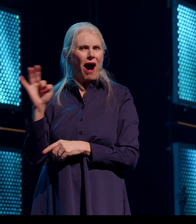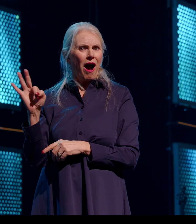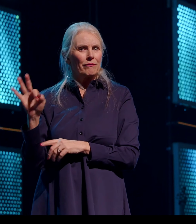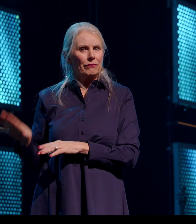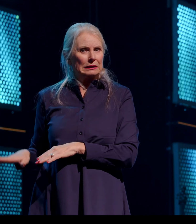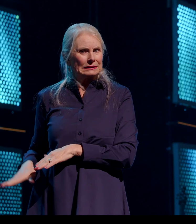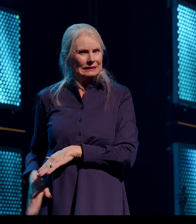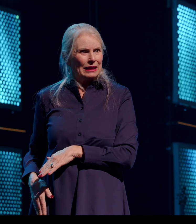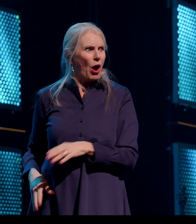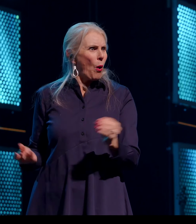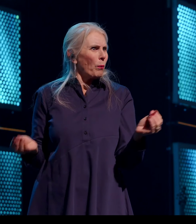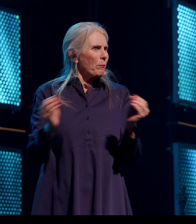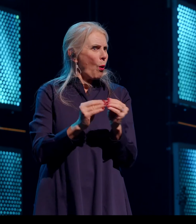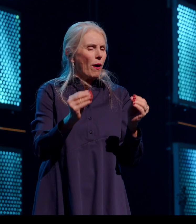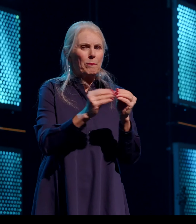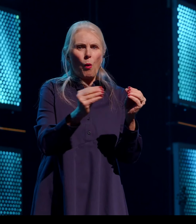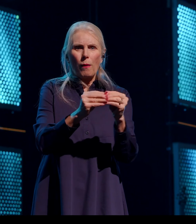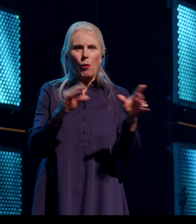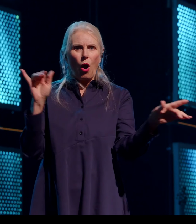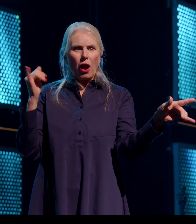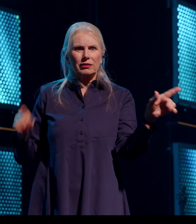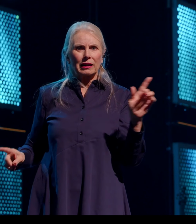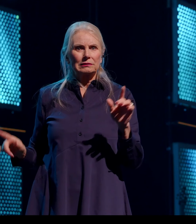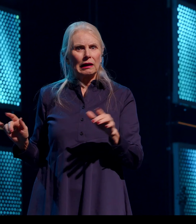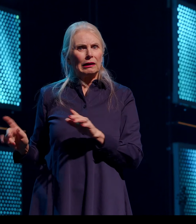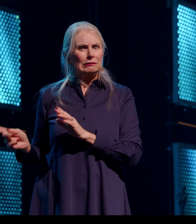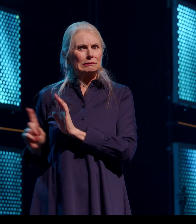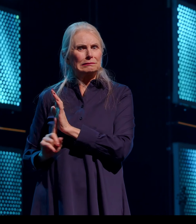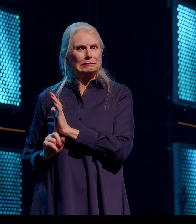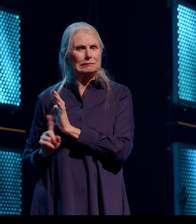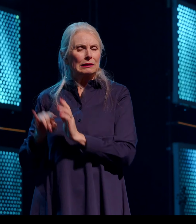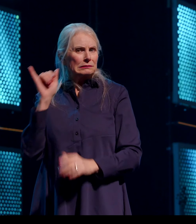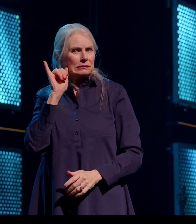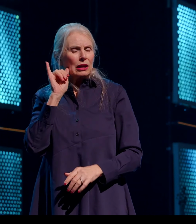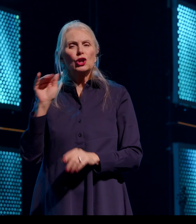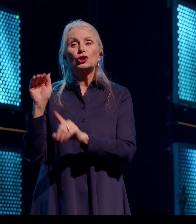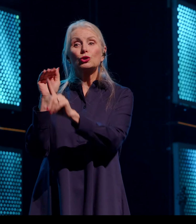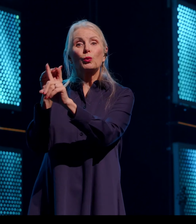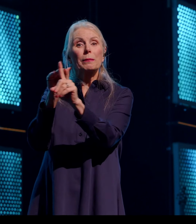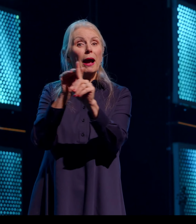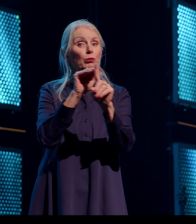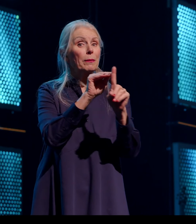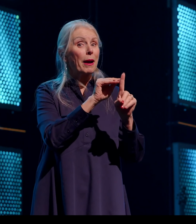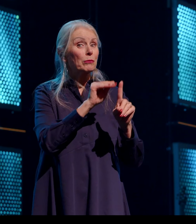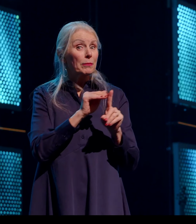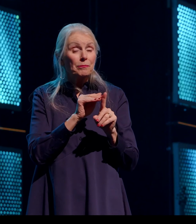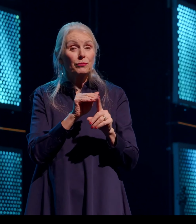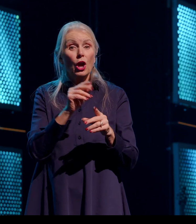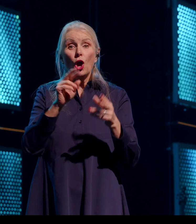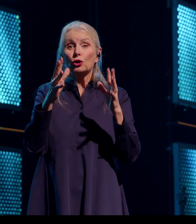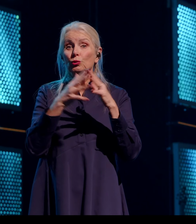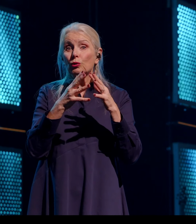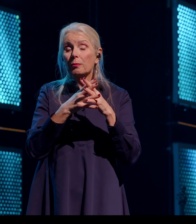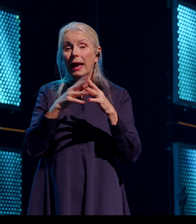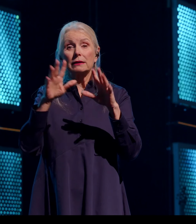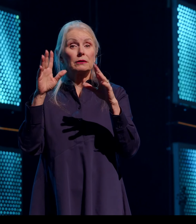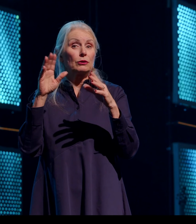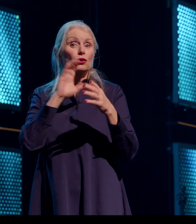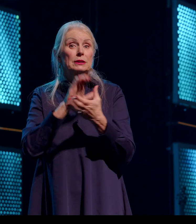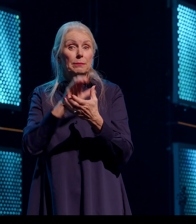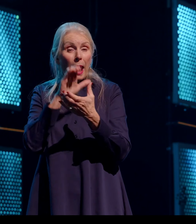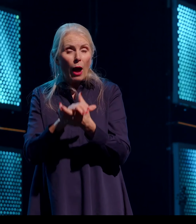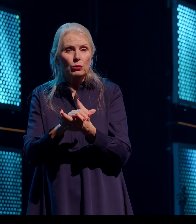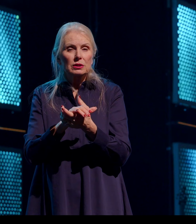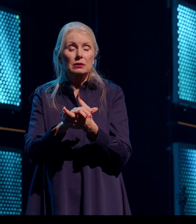go off. Have you realized that? So just make sure, remind your friend, your roommate, your spouse, hey, is your cell phone off? Do that. That would be great. Something